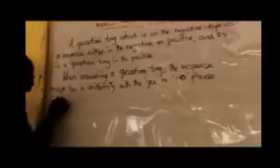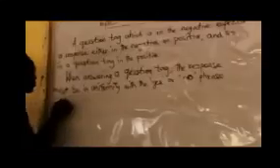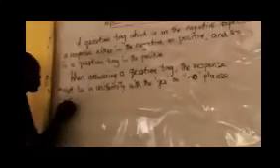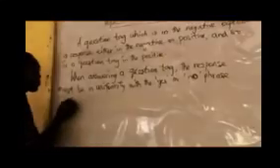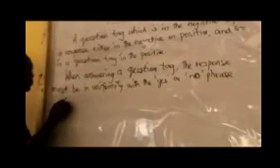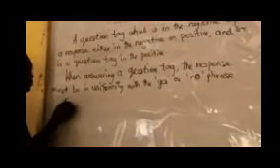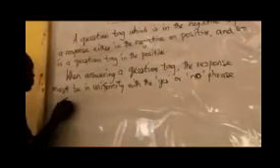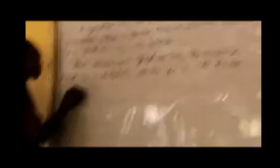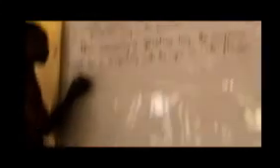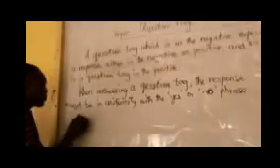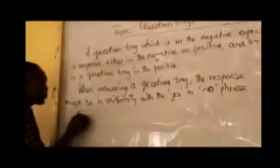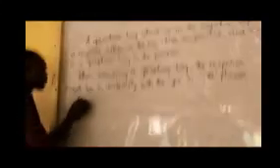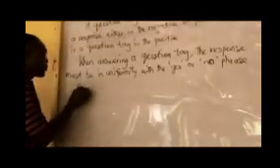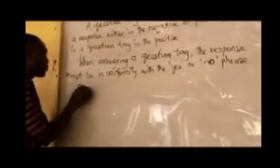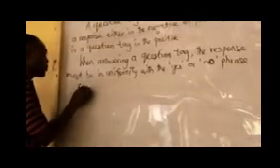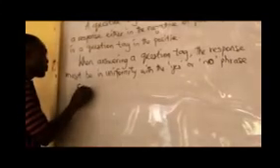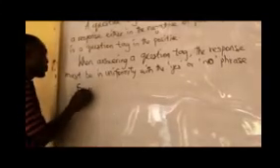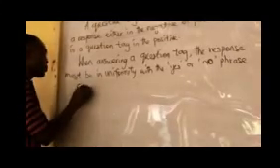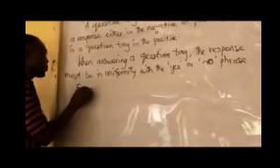Example.